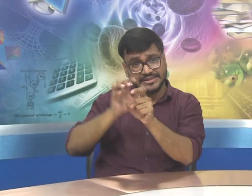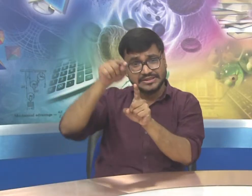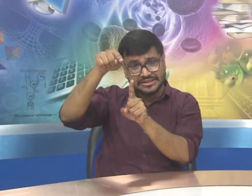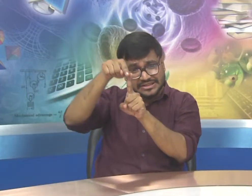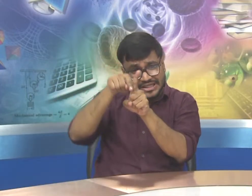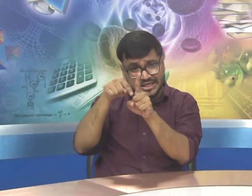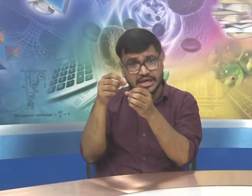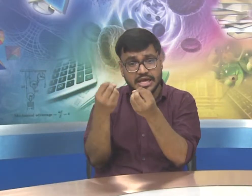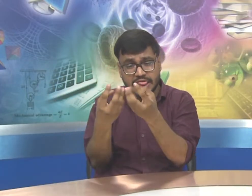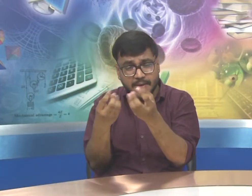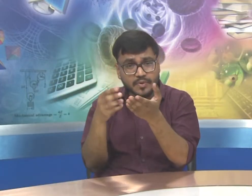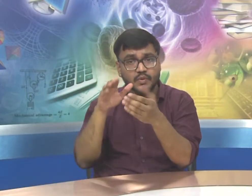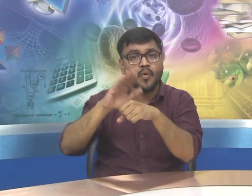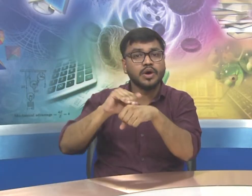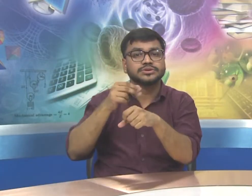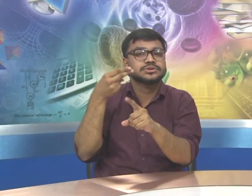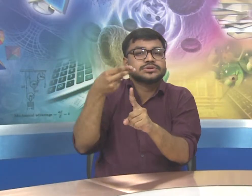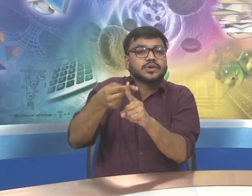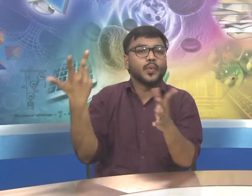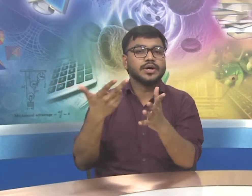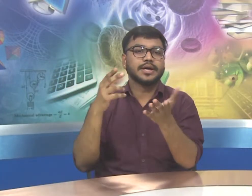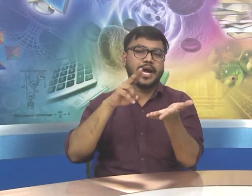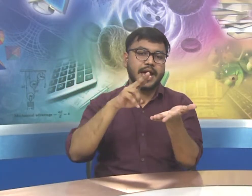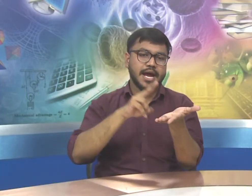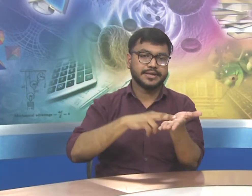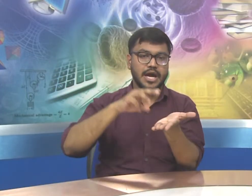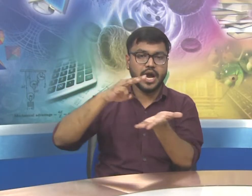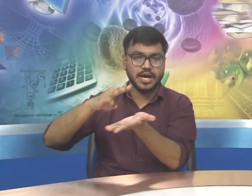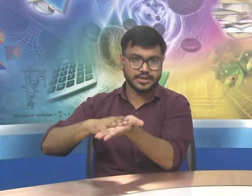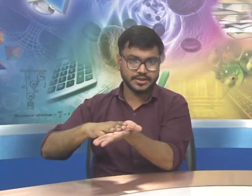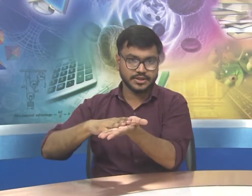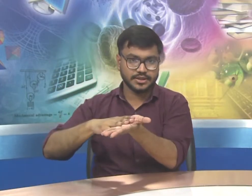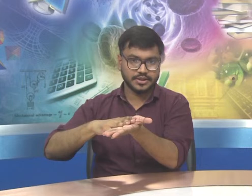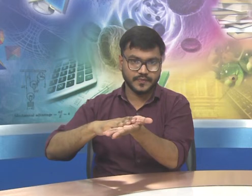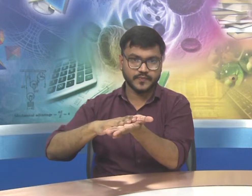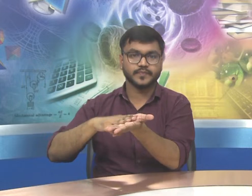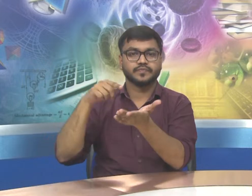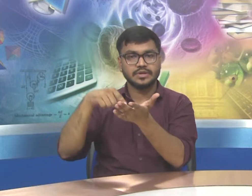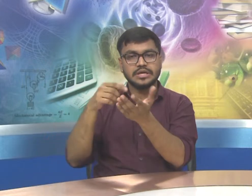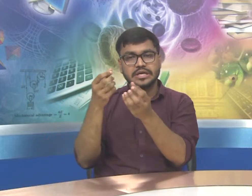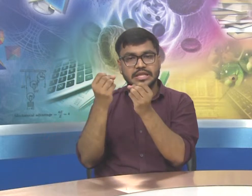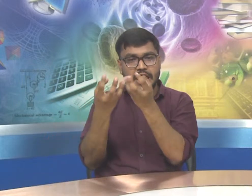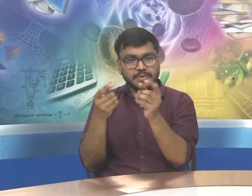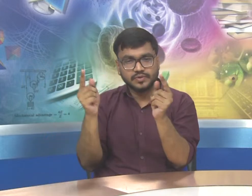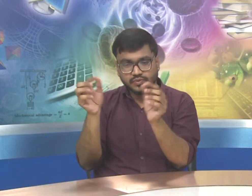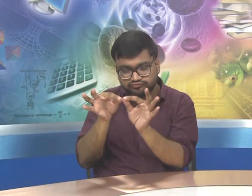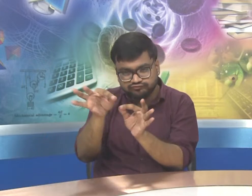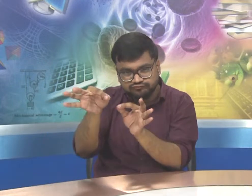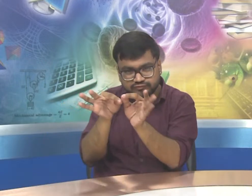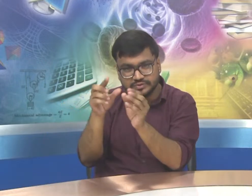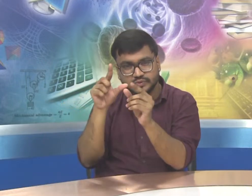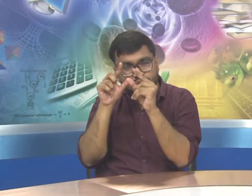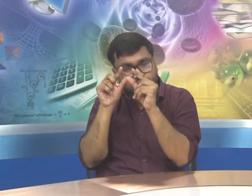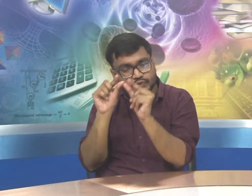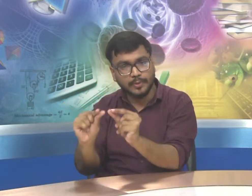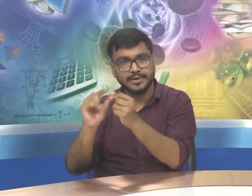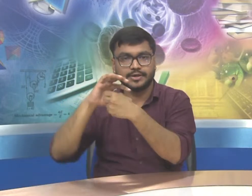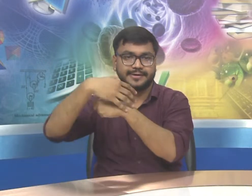the road or the distance. We use centimeter to measure the small